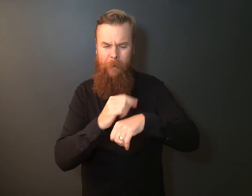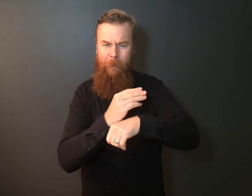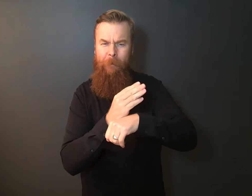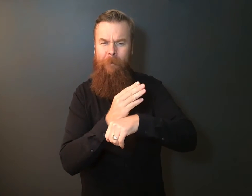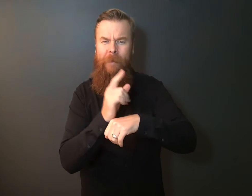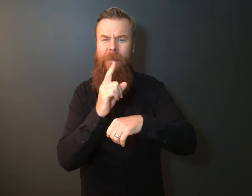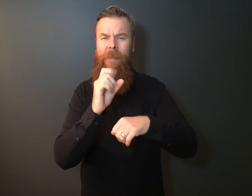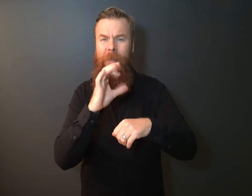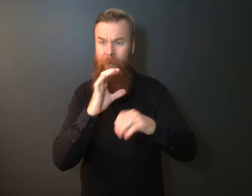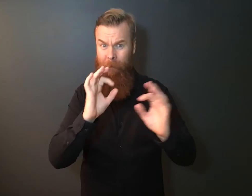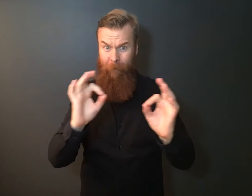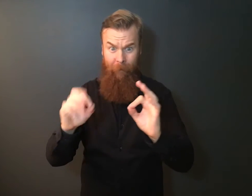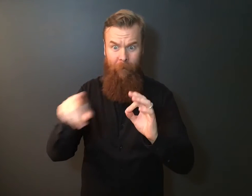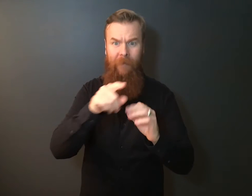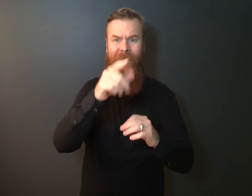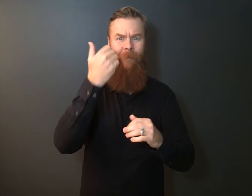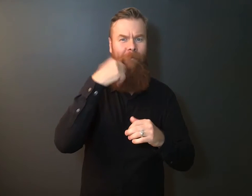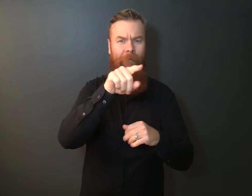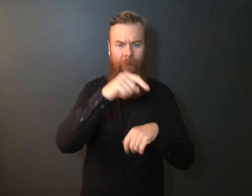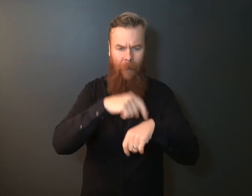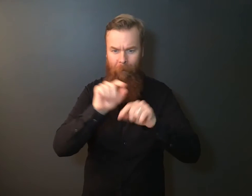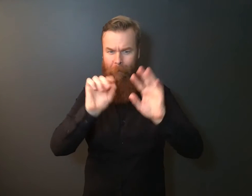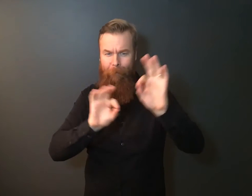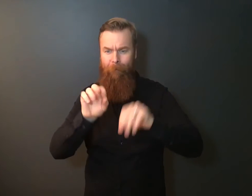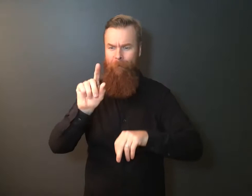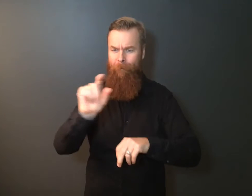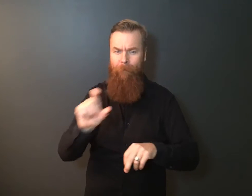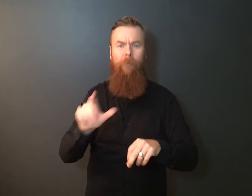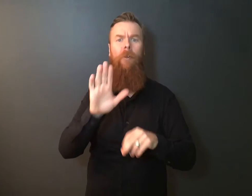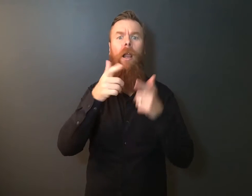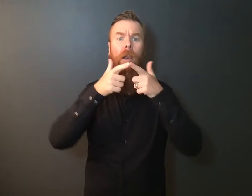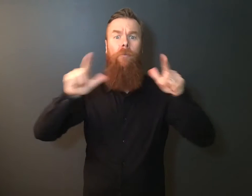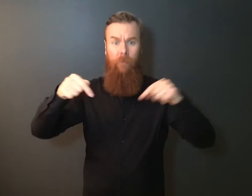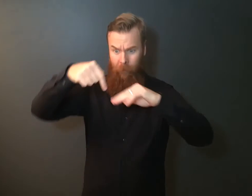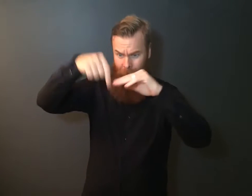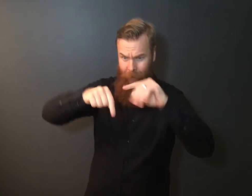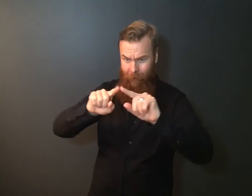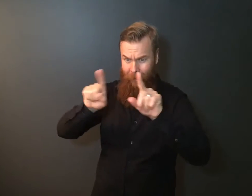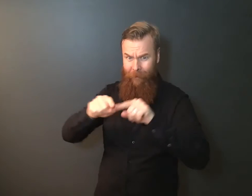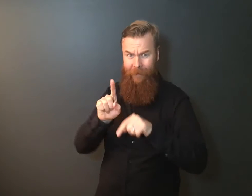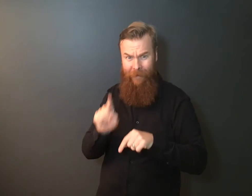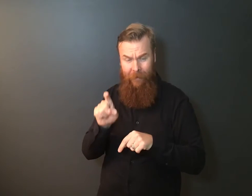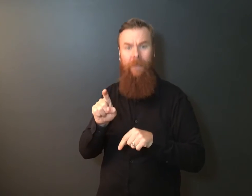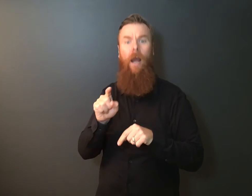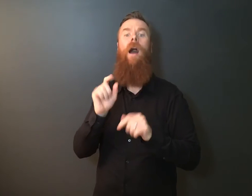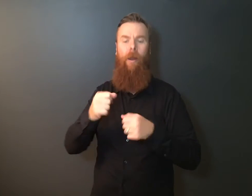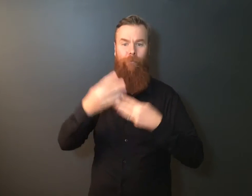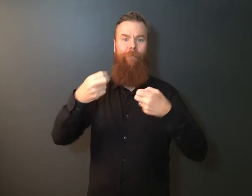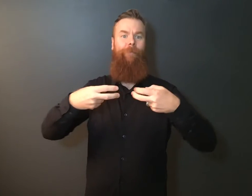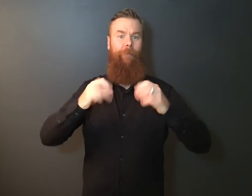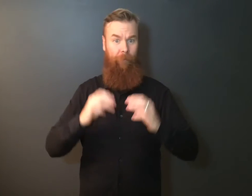options again on the bottom of your screen. There will be option to mute original audio. Please do not select this